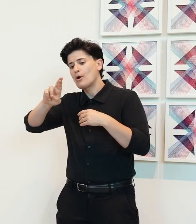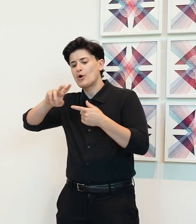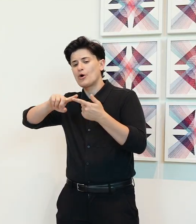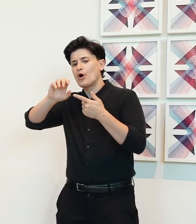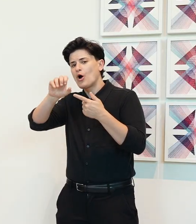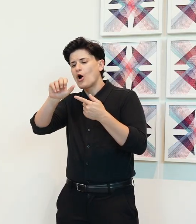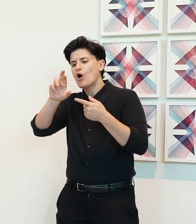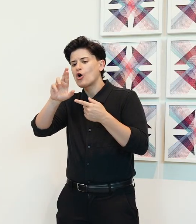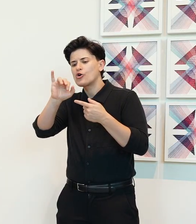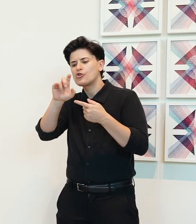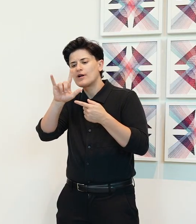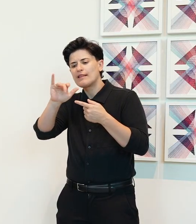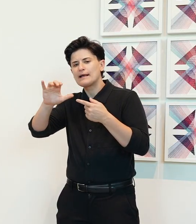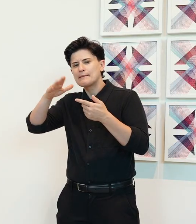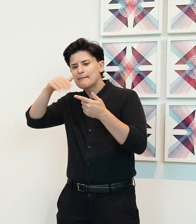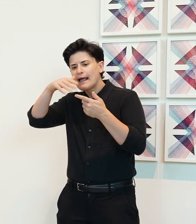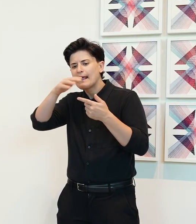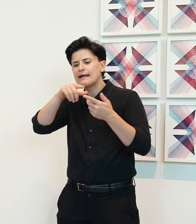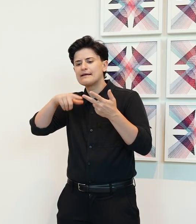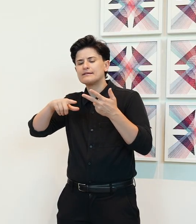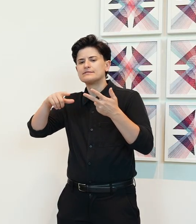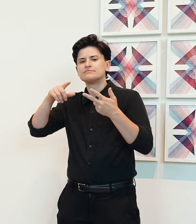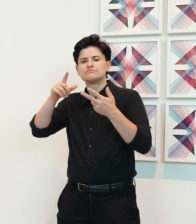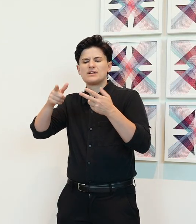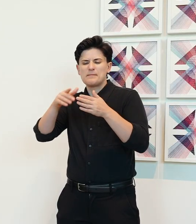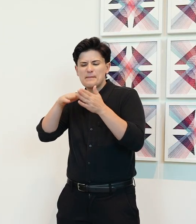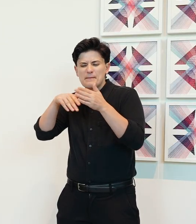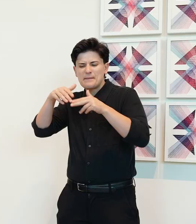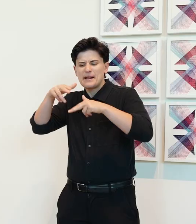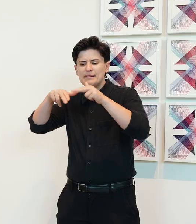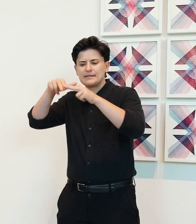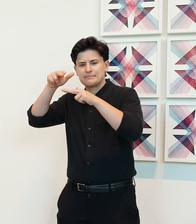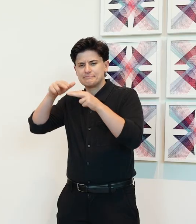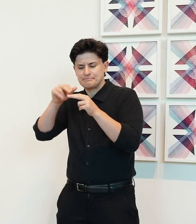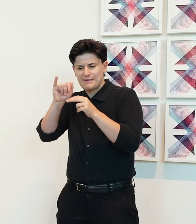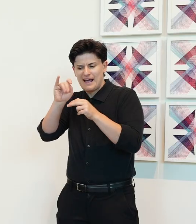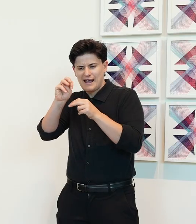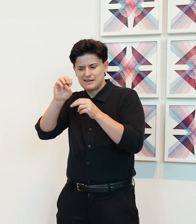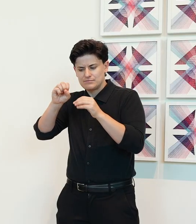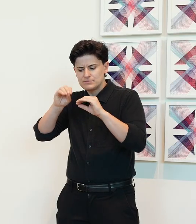modeling paste and stuff to build up items. And so